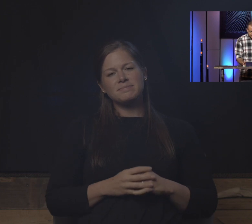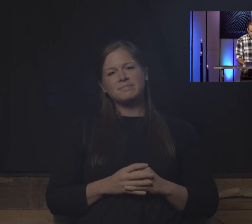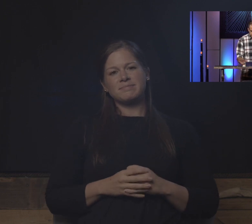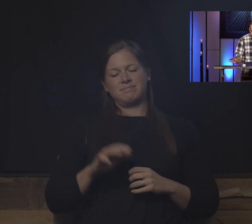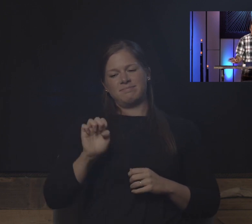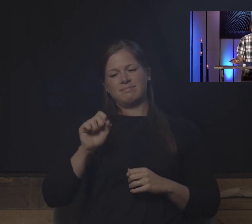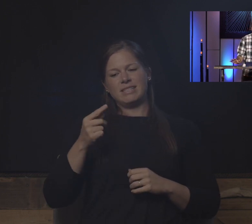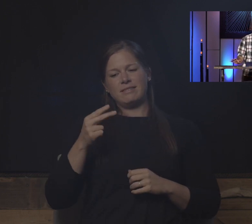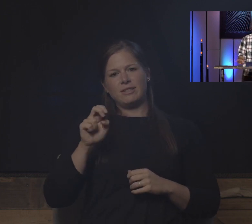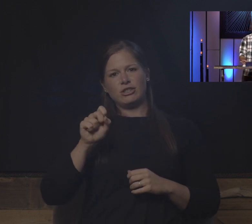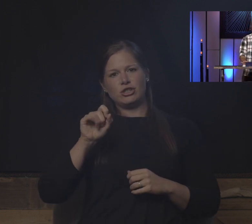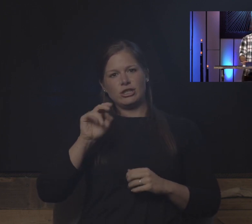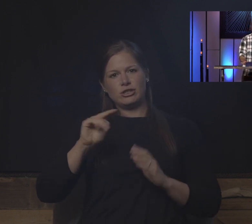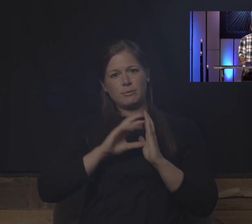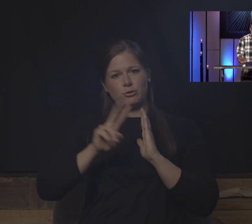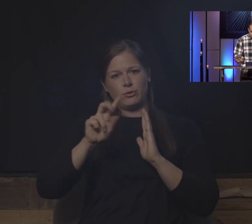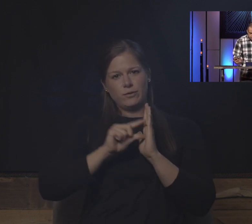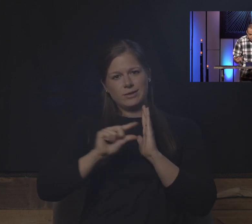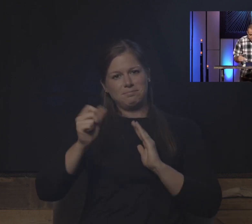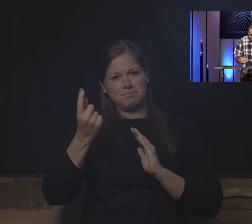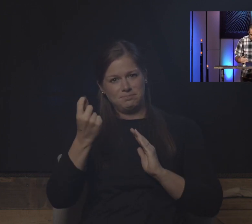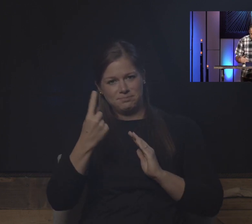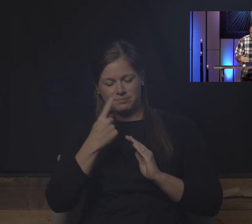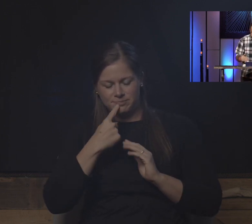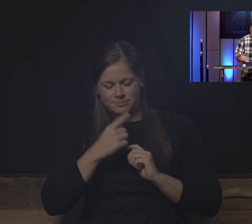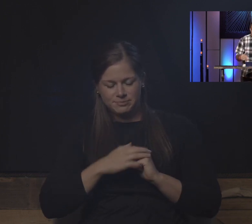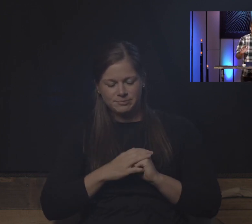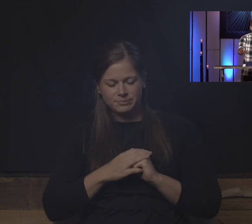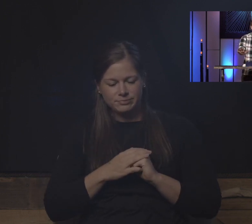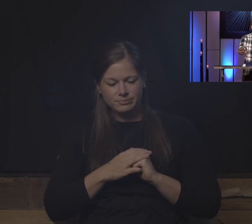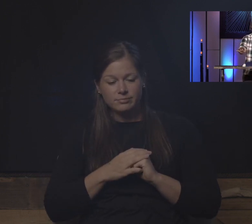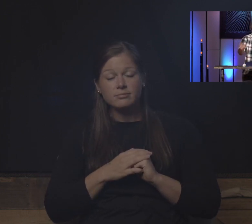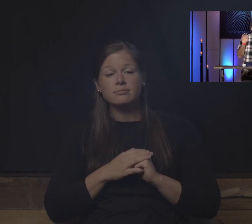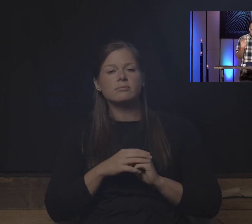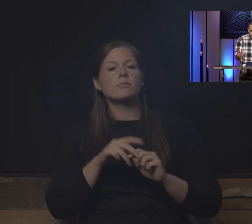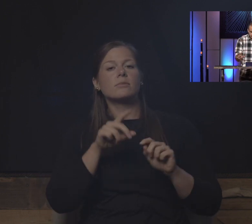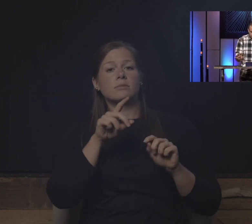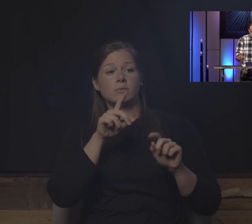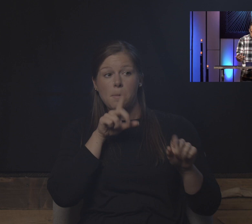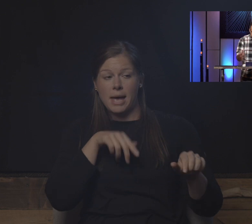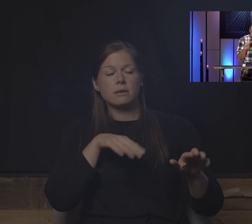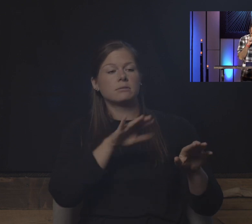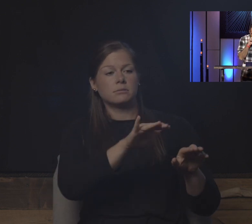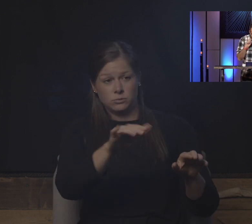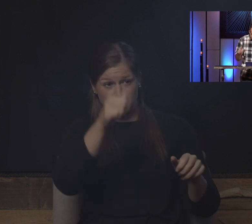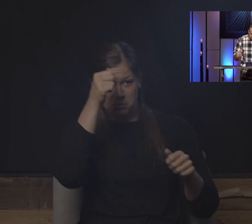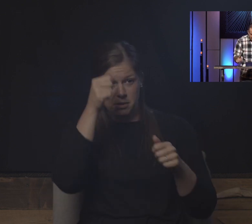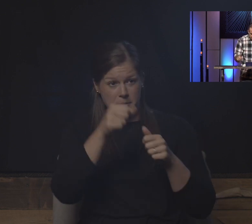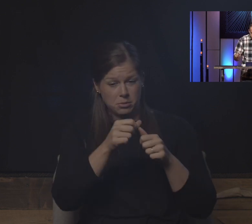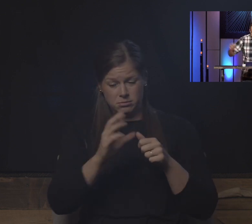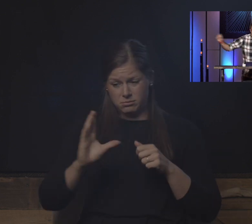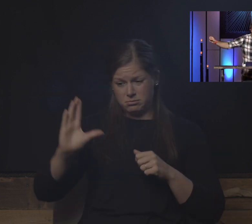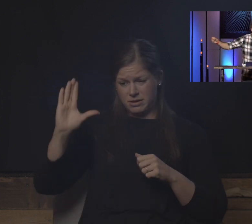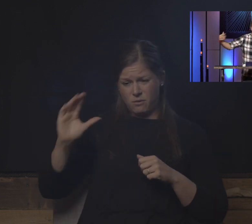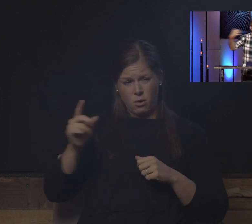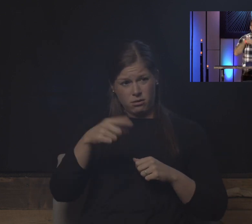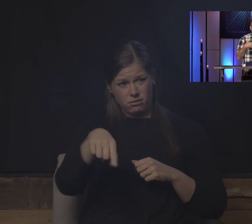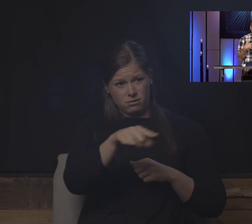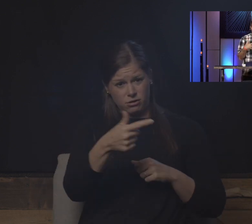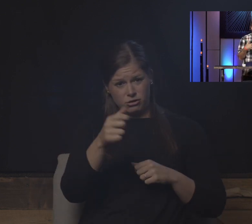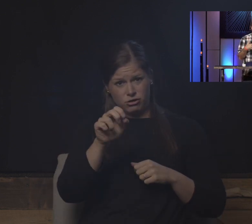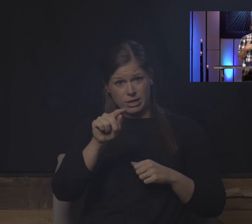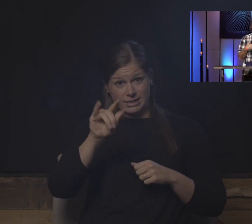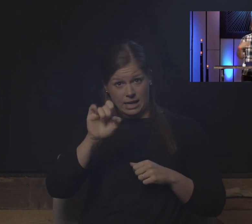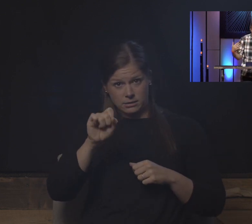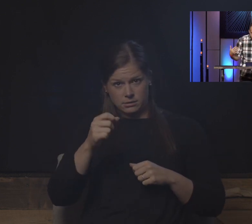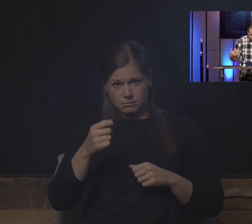present. Ephesians 2:11. He says, remember, as a command, remember that at one time, you Gentiles, that's